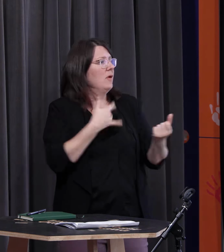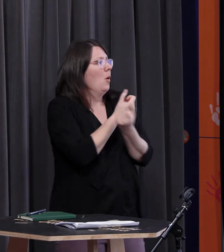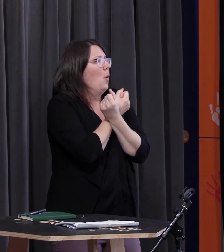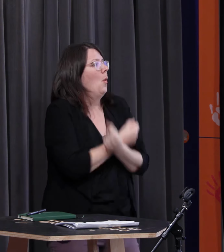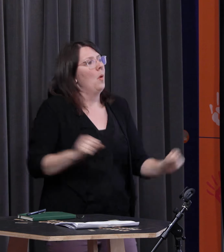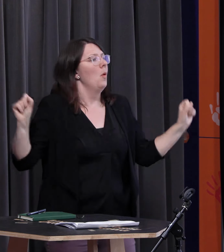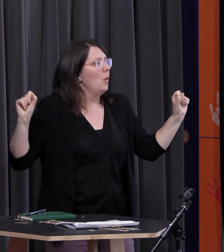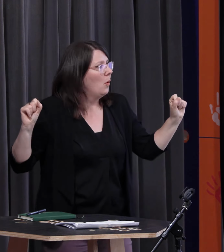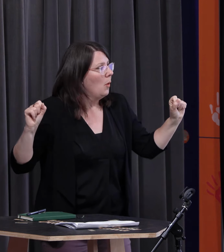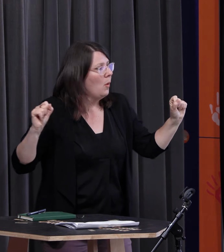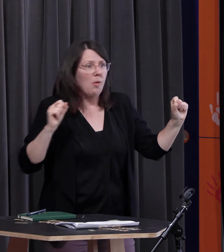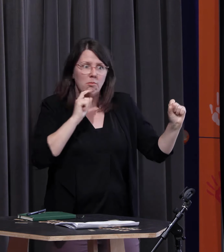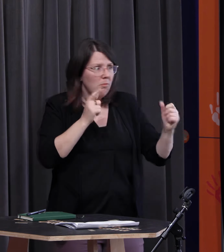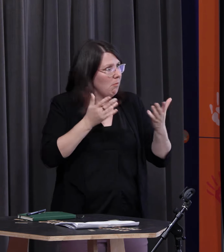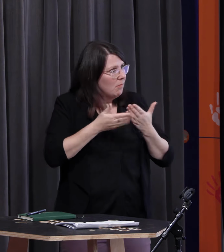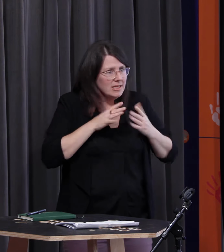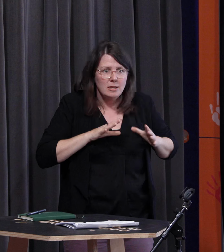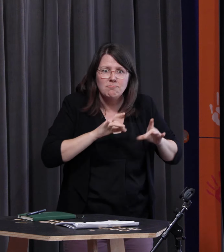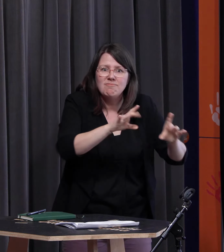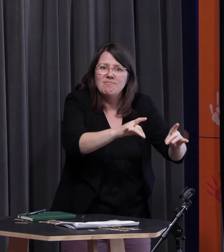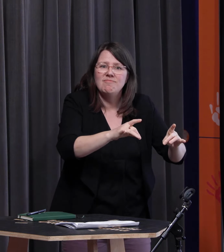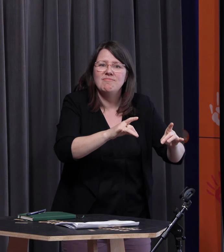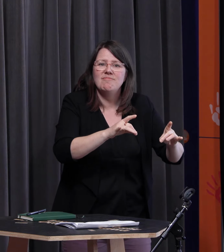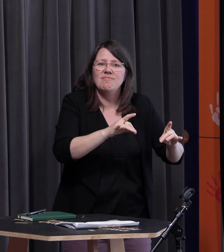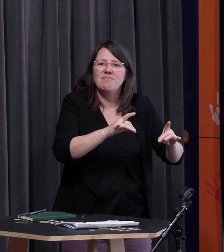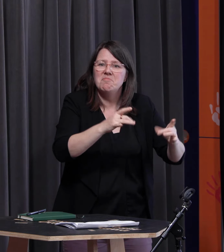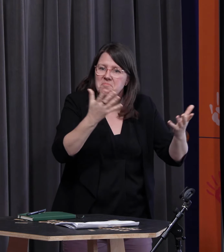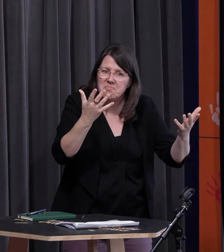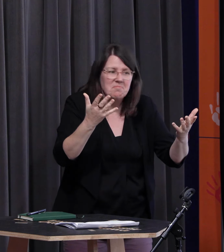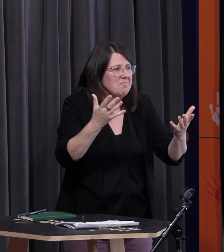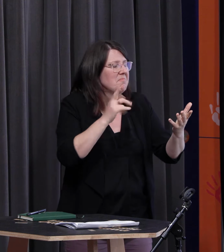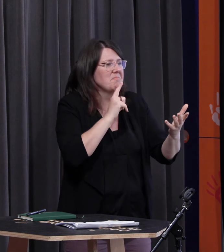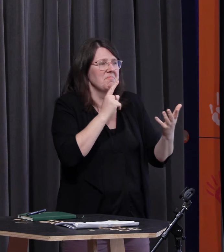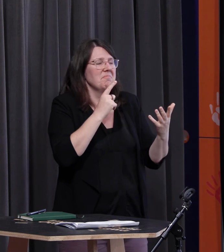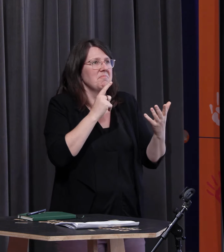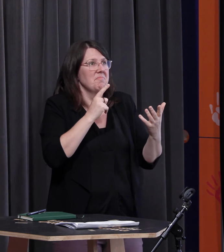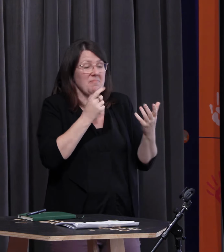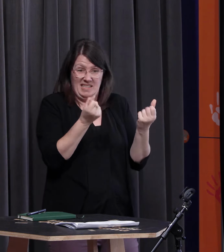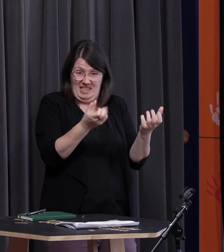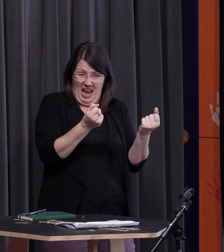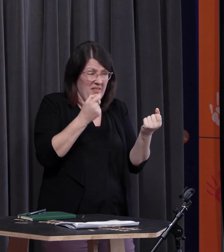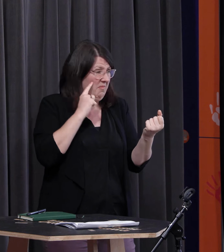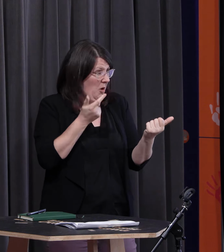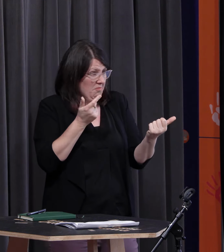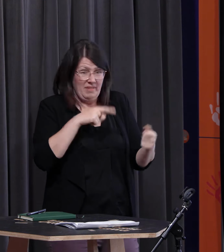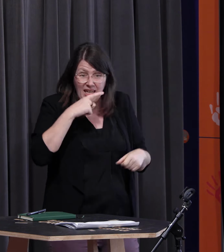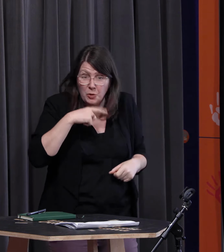it is for them to pick it up. And so it's actually a wonderful language for hearing people